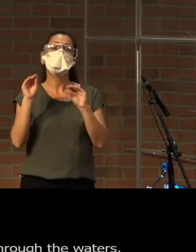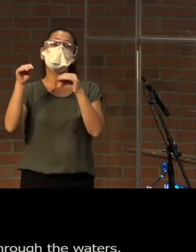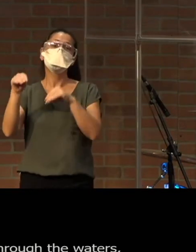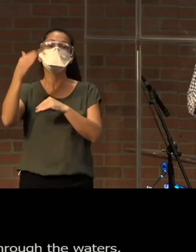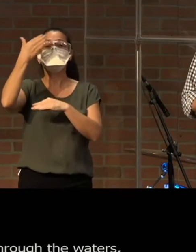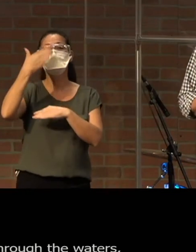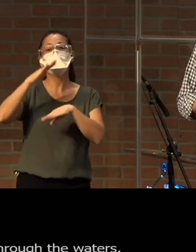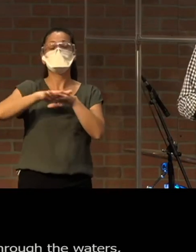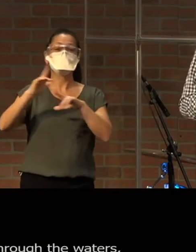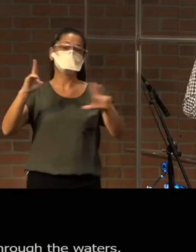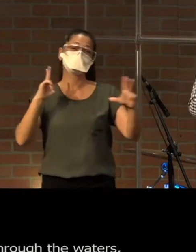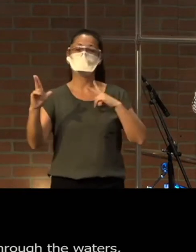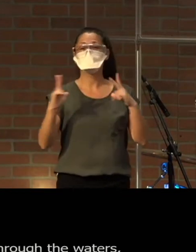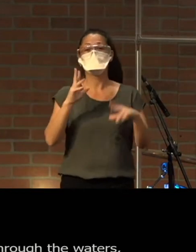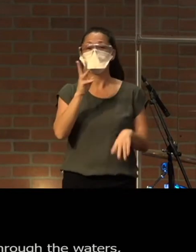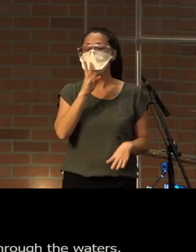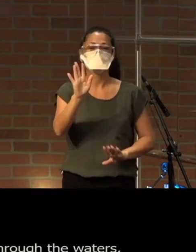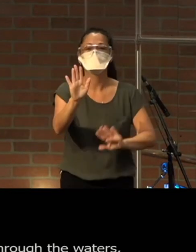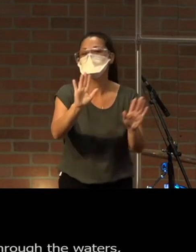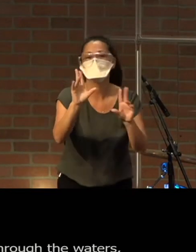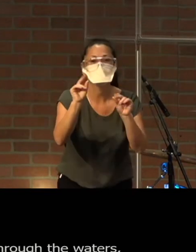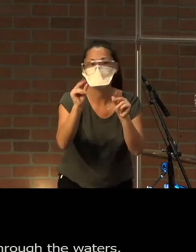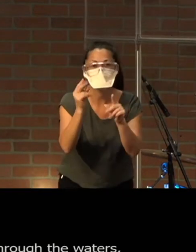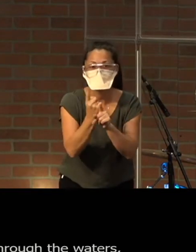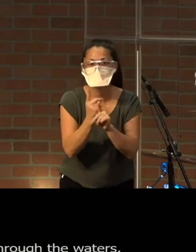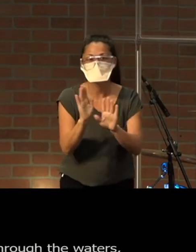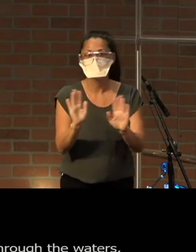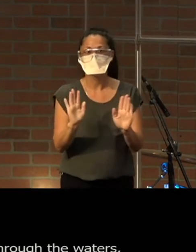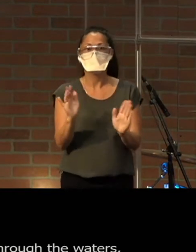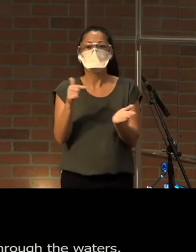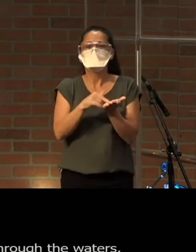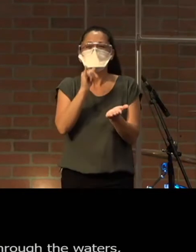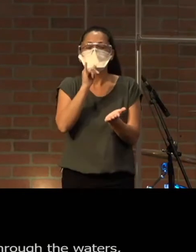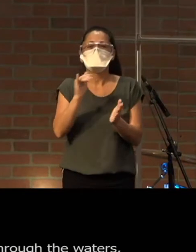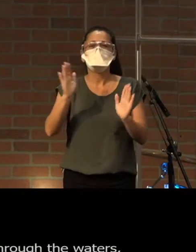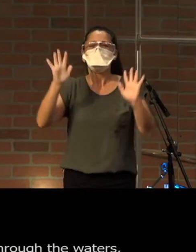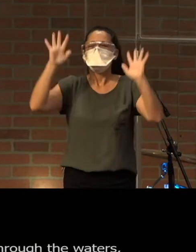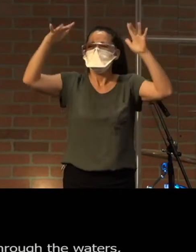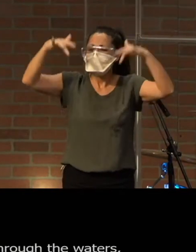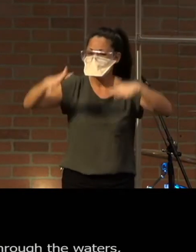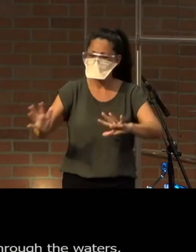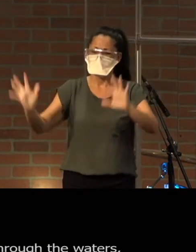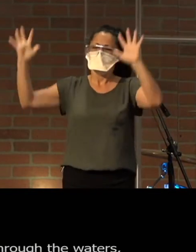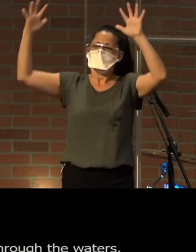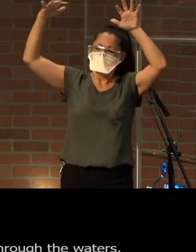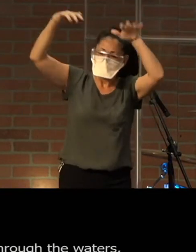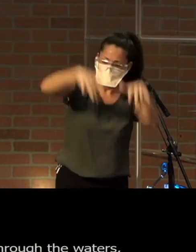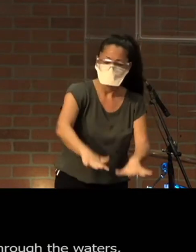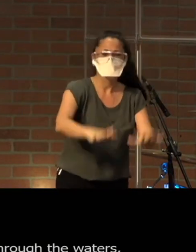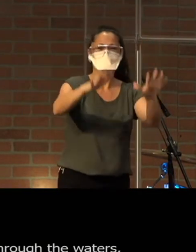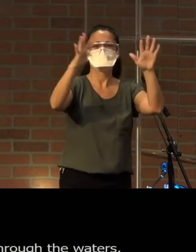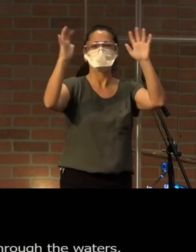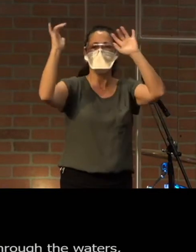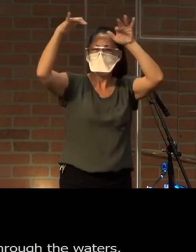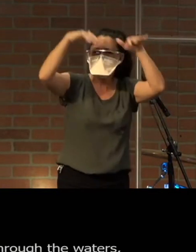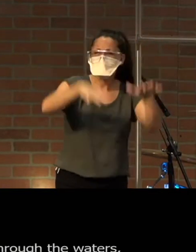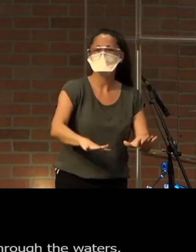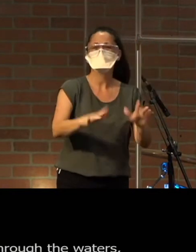on vacation type of water, right? This is waves crashing down on you. This is up to